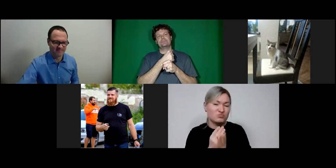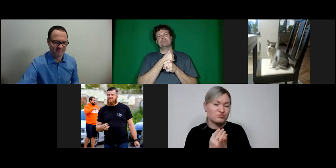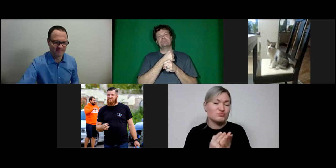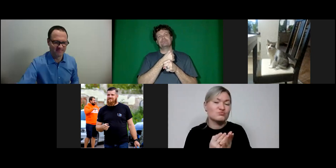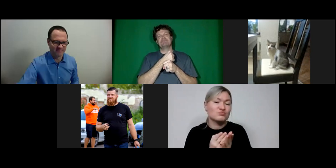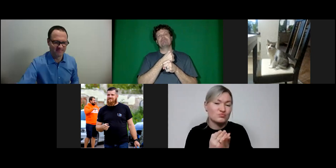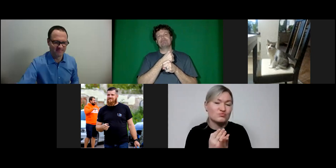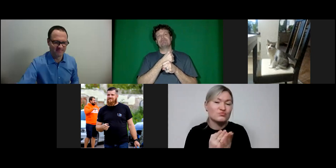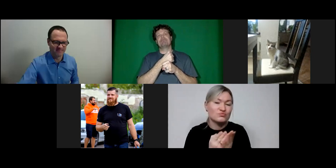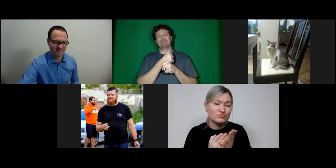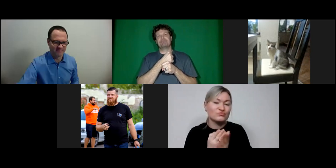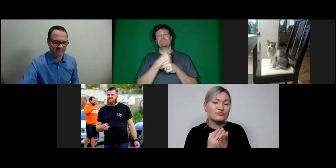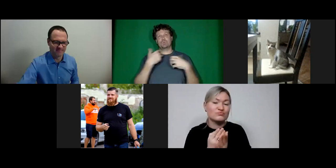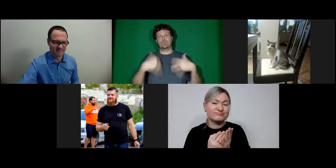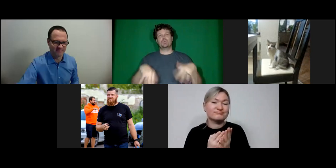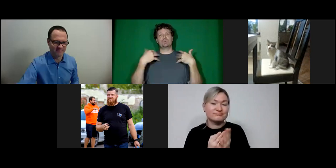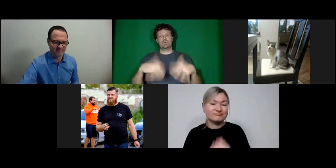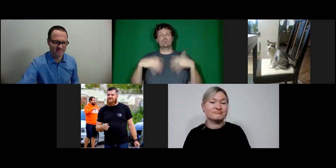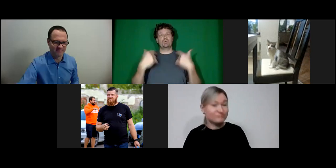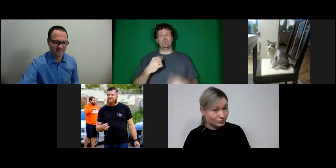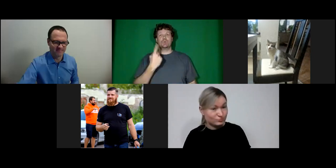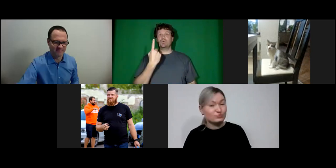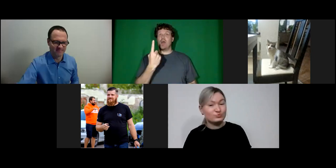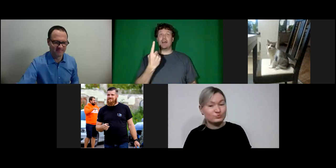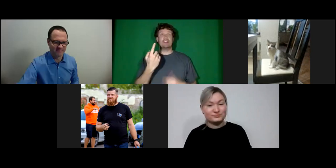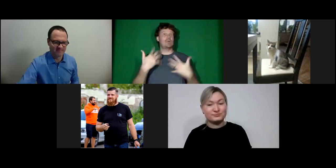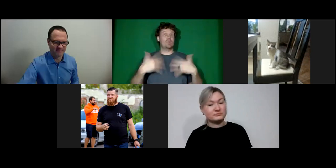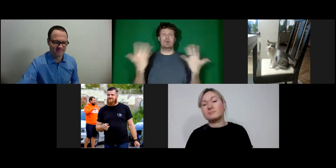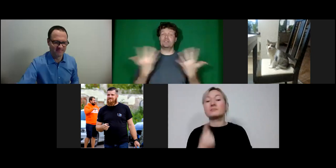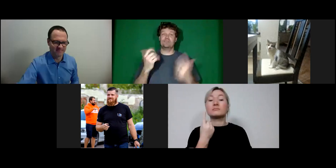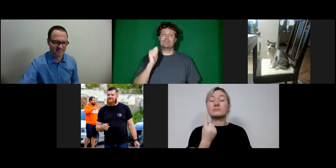And luckily, I've been able to be a professional player for 19 years.